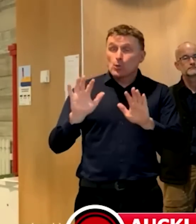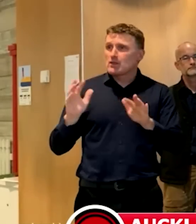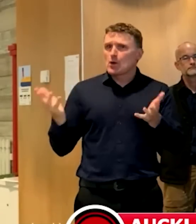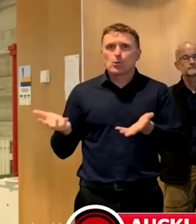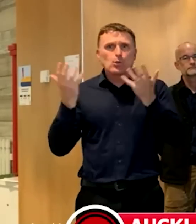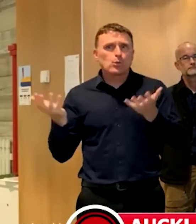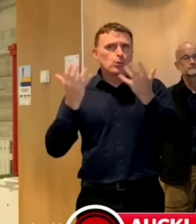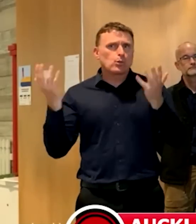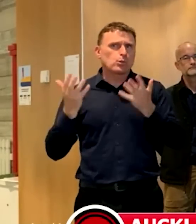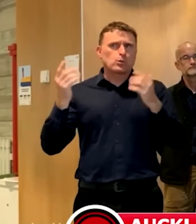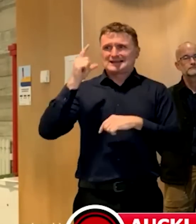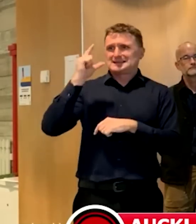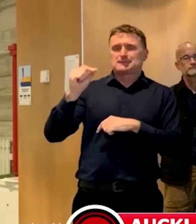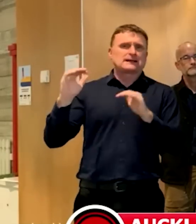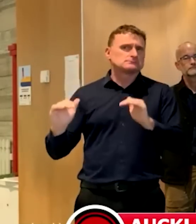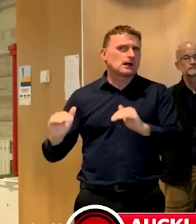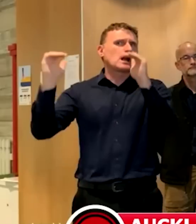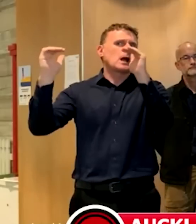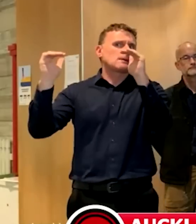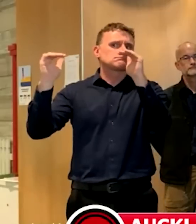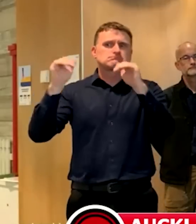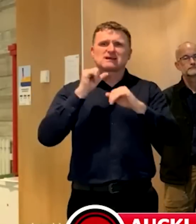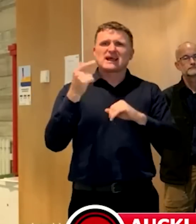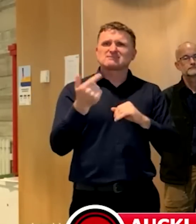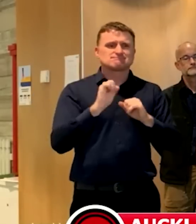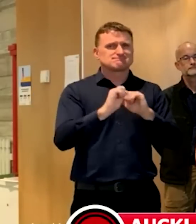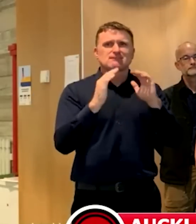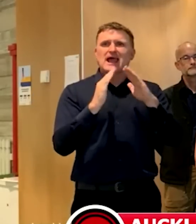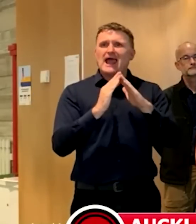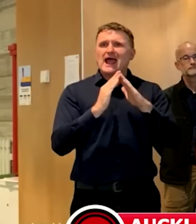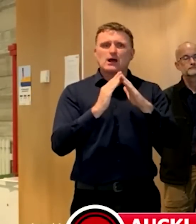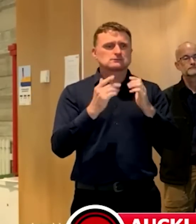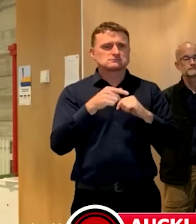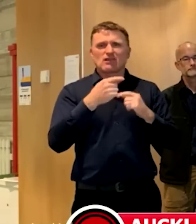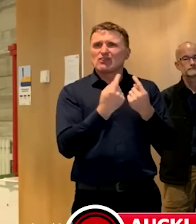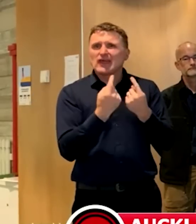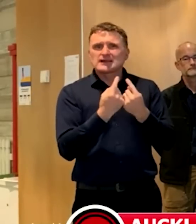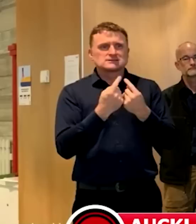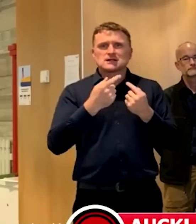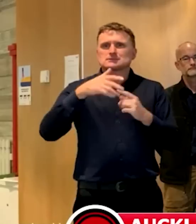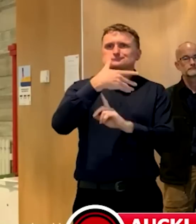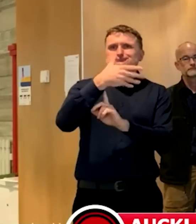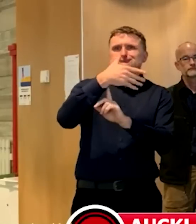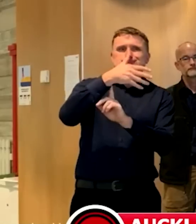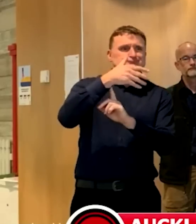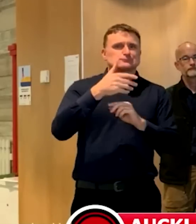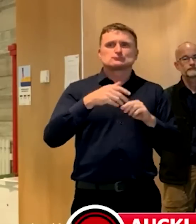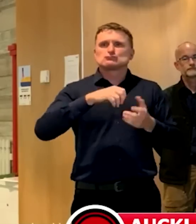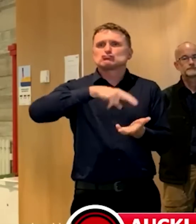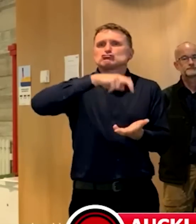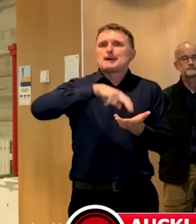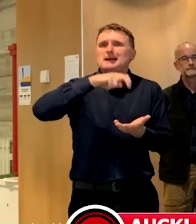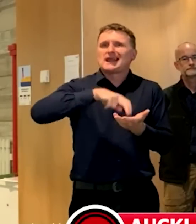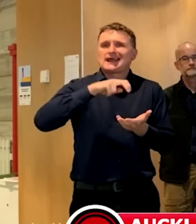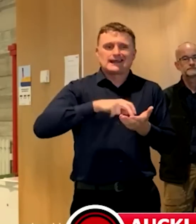please secure anything on or near your property that might become a hazard. So we don't want to be adding to the current situation by more things flying around